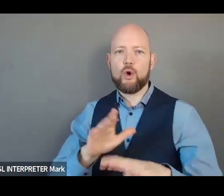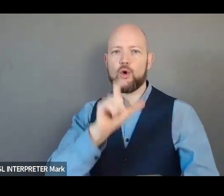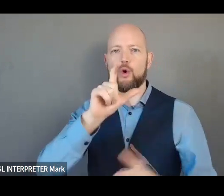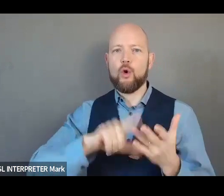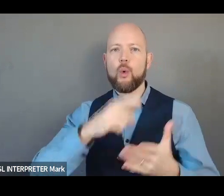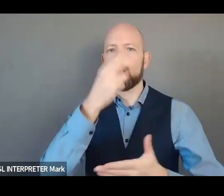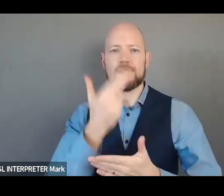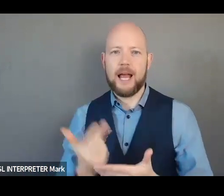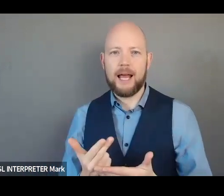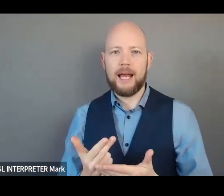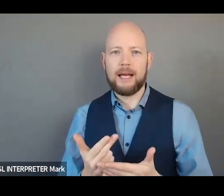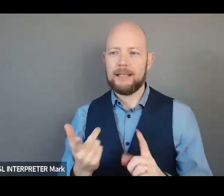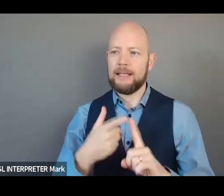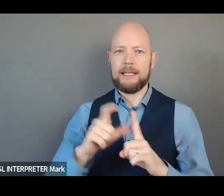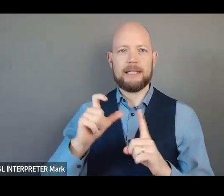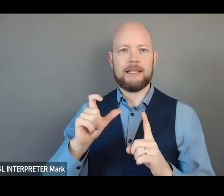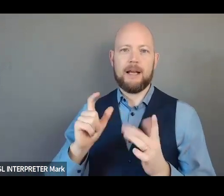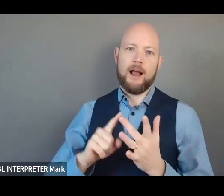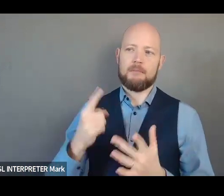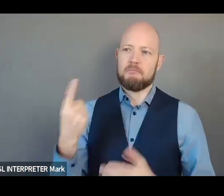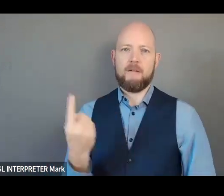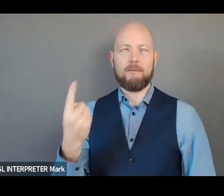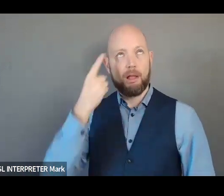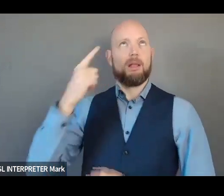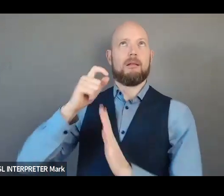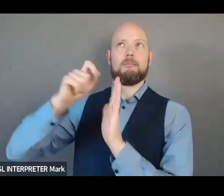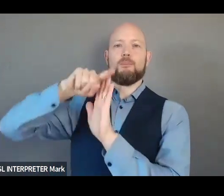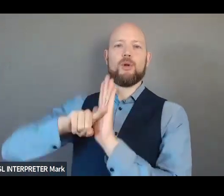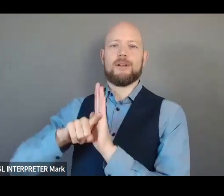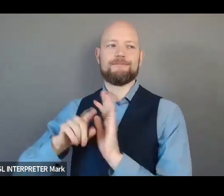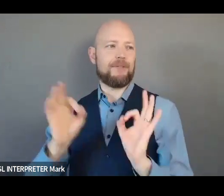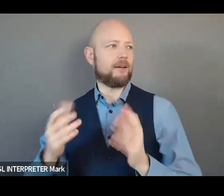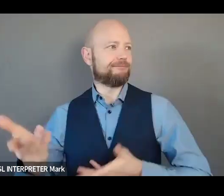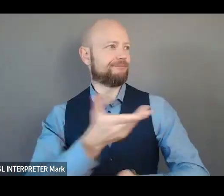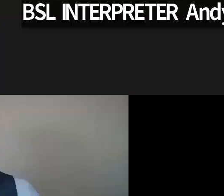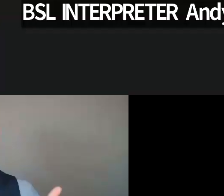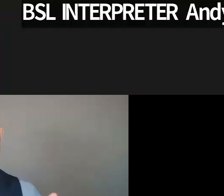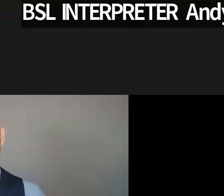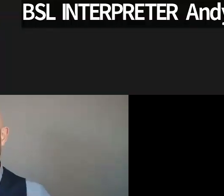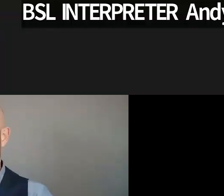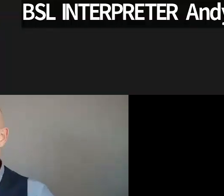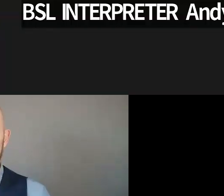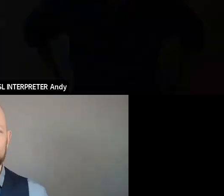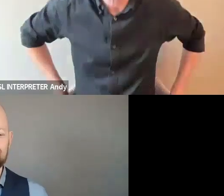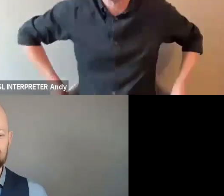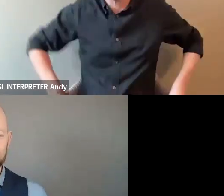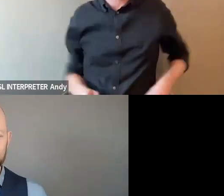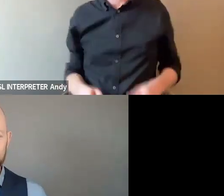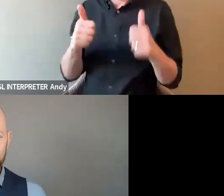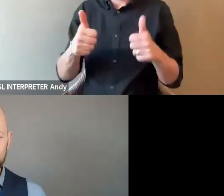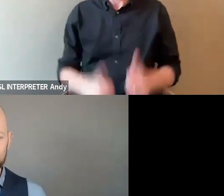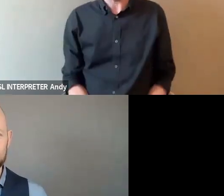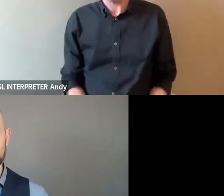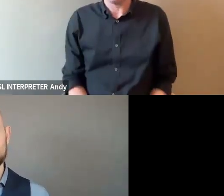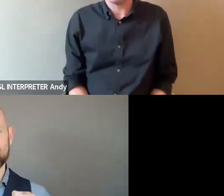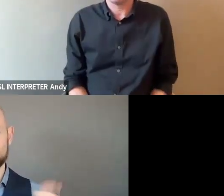on evidence, and these are the very things that you can. Thank you very much. So that's the end of us talking.